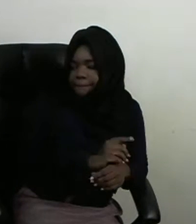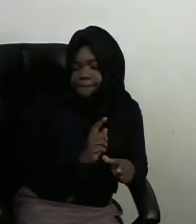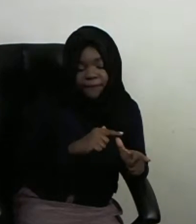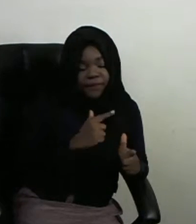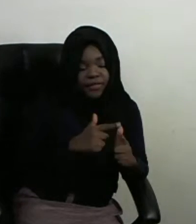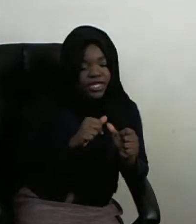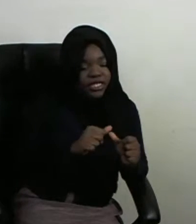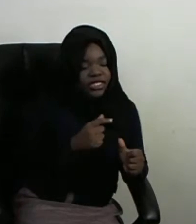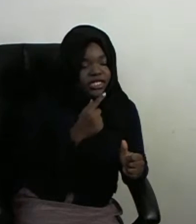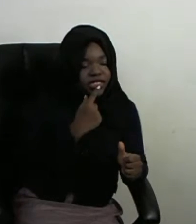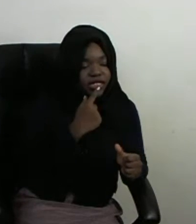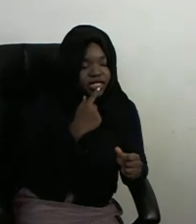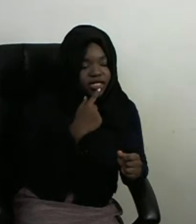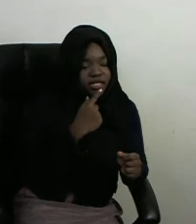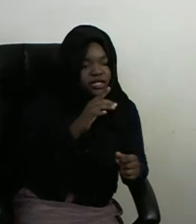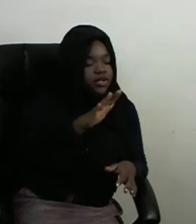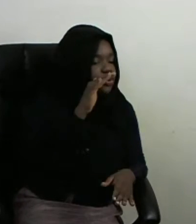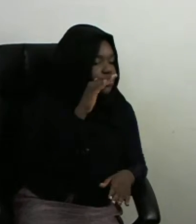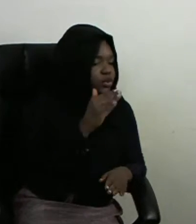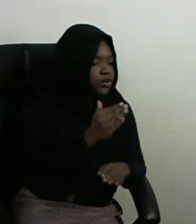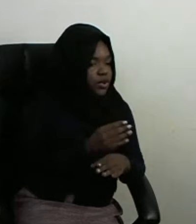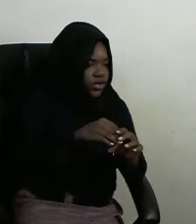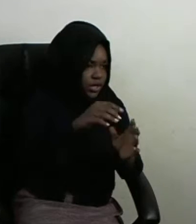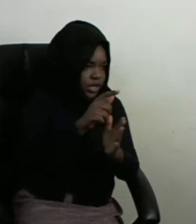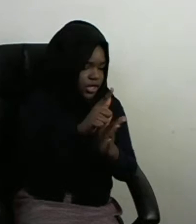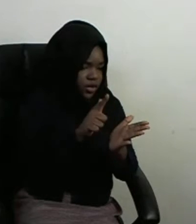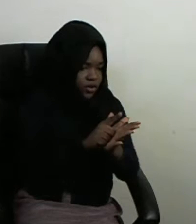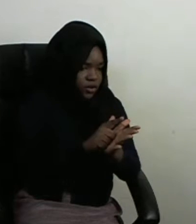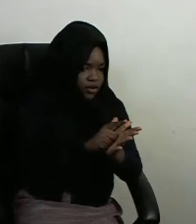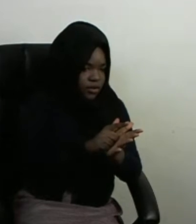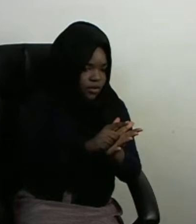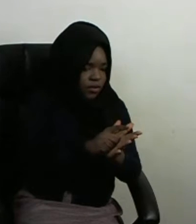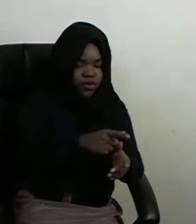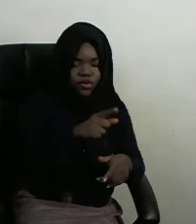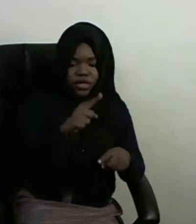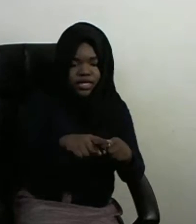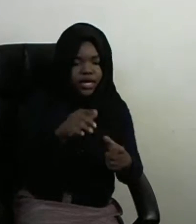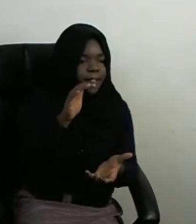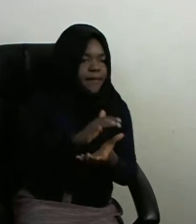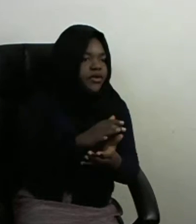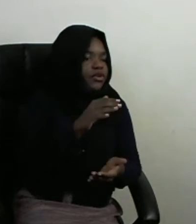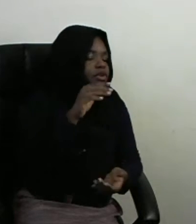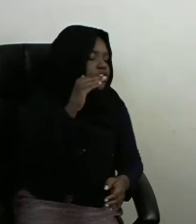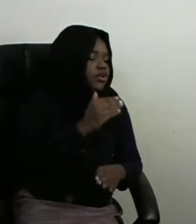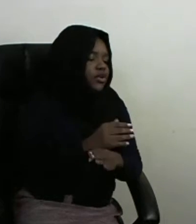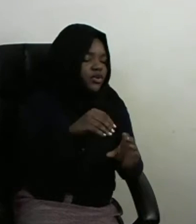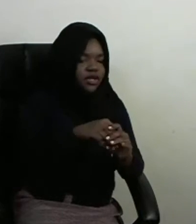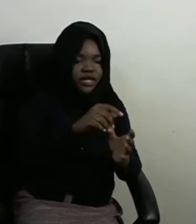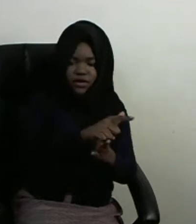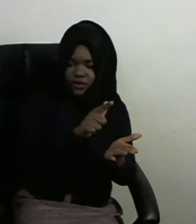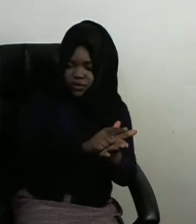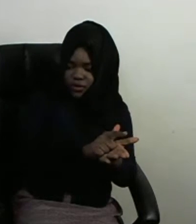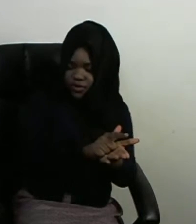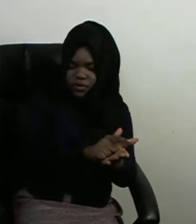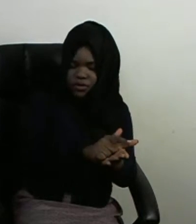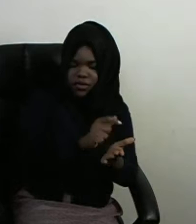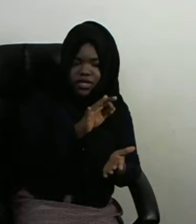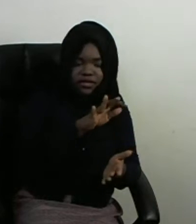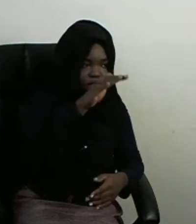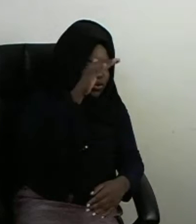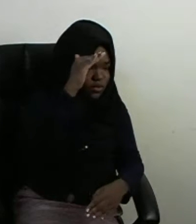Then it says, and your daughter-in-law, you cannot marry your daughter-in-law. If